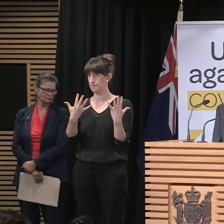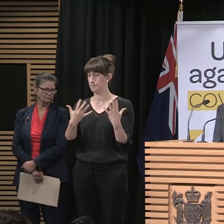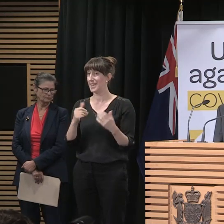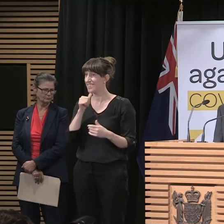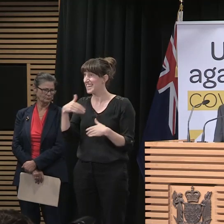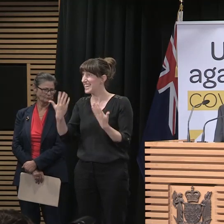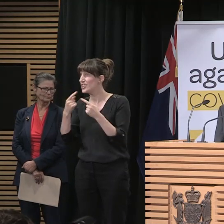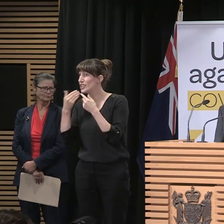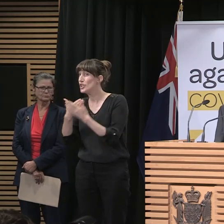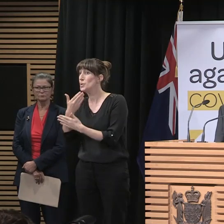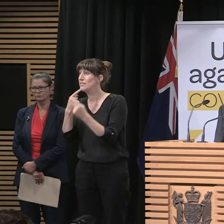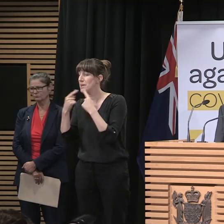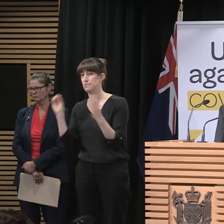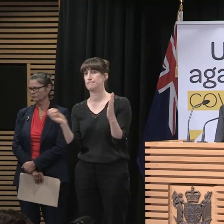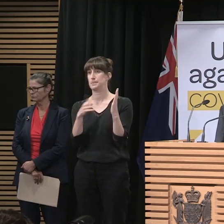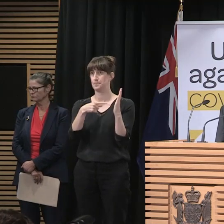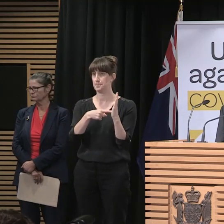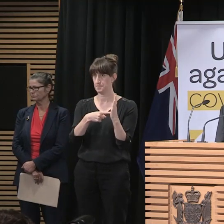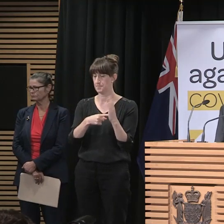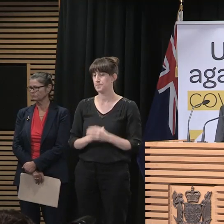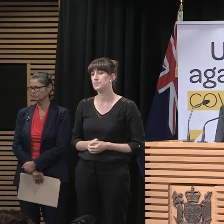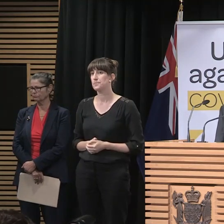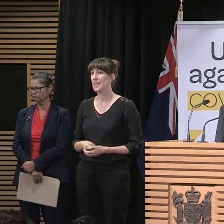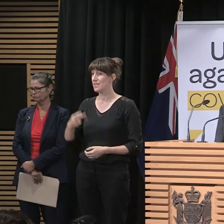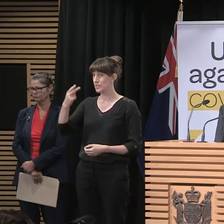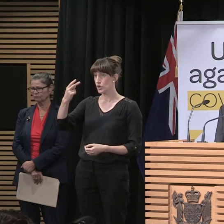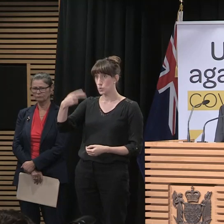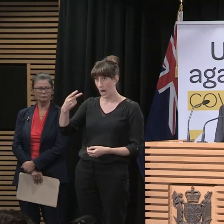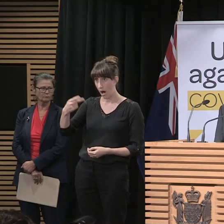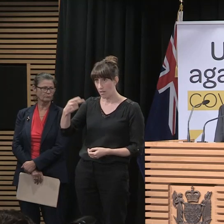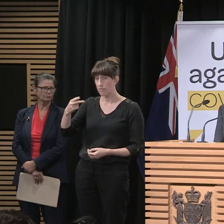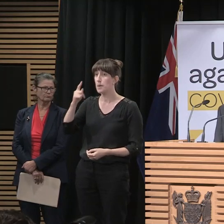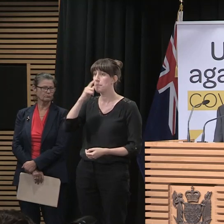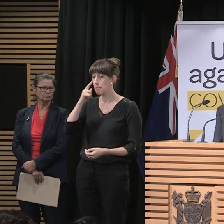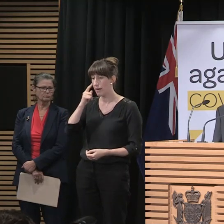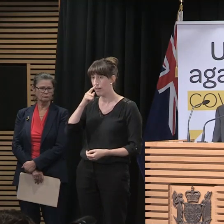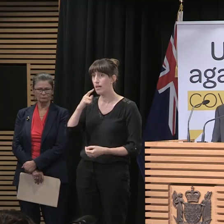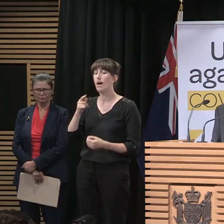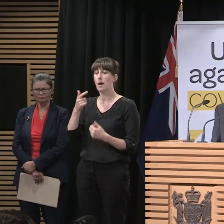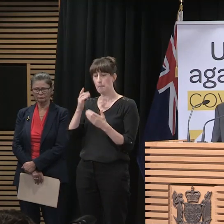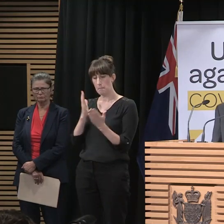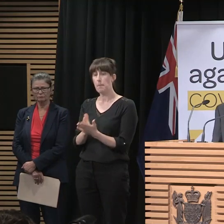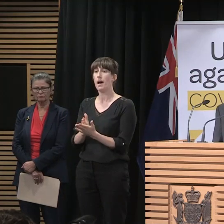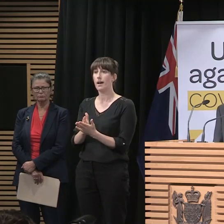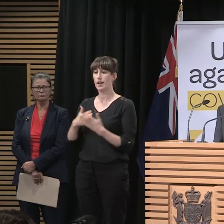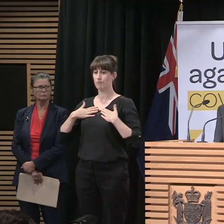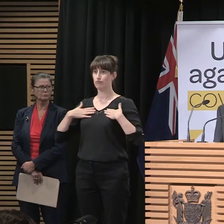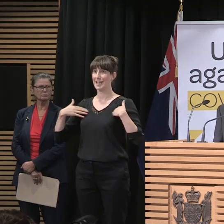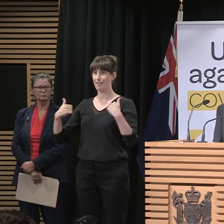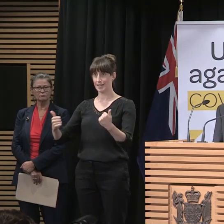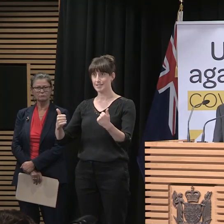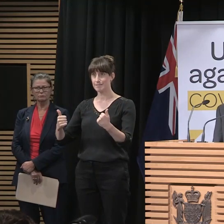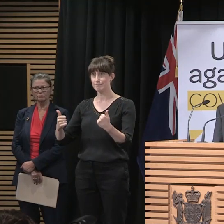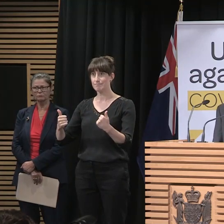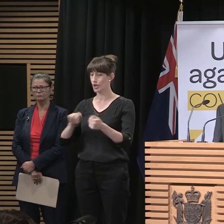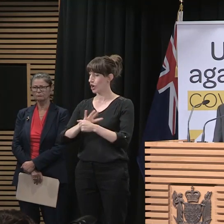There are 12 cases that we can confirm are recovered. We will be updating this number also on a